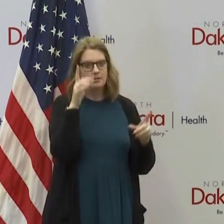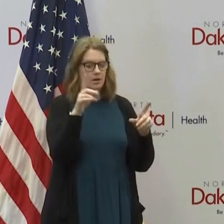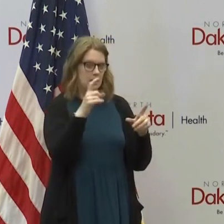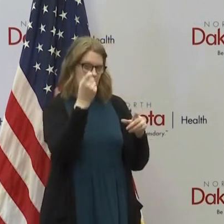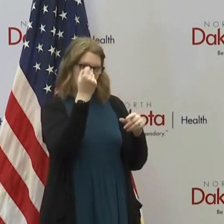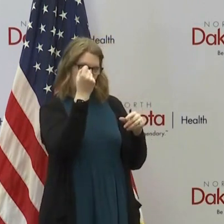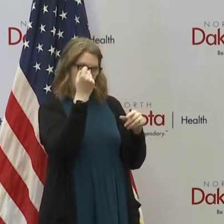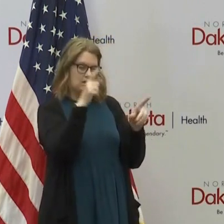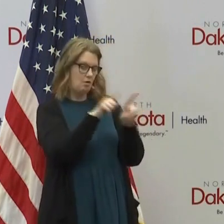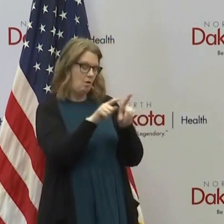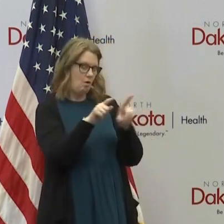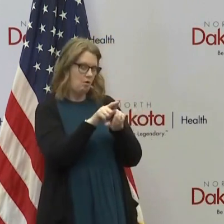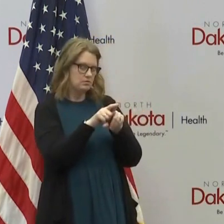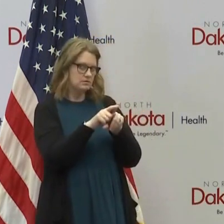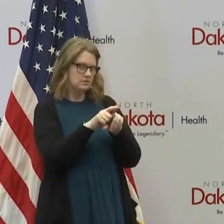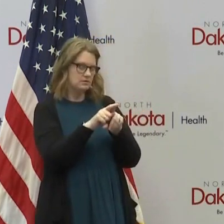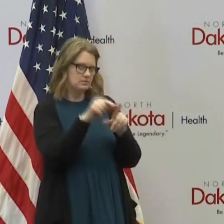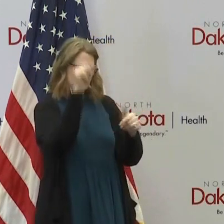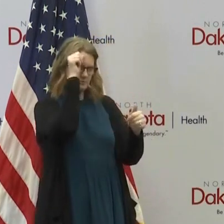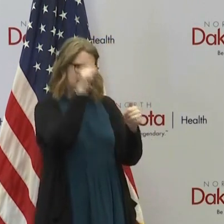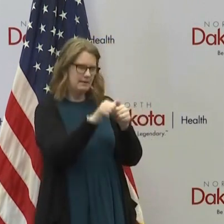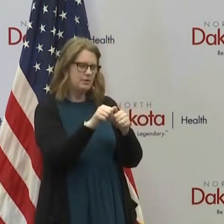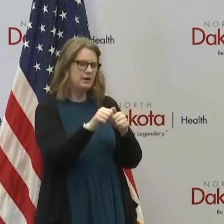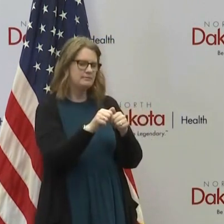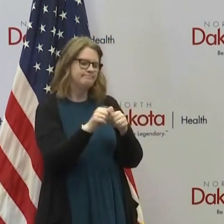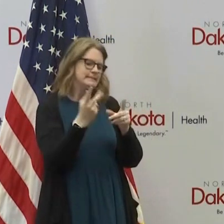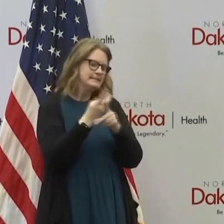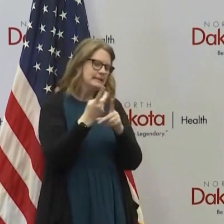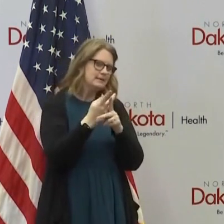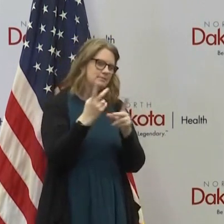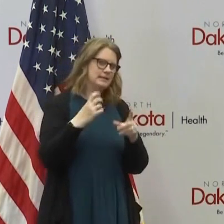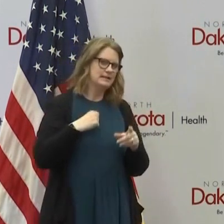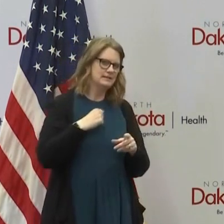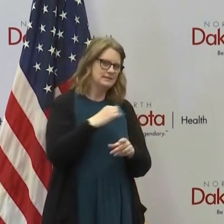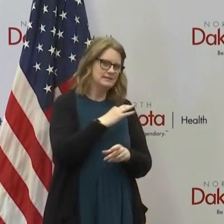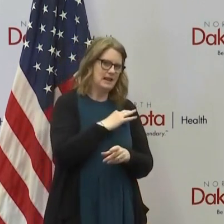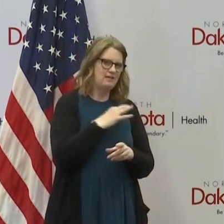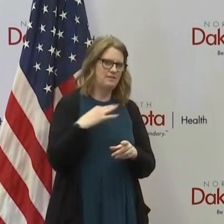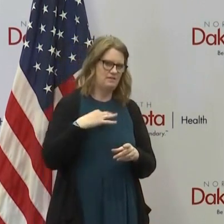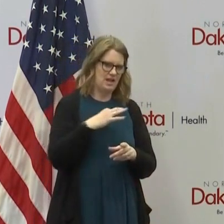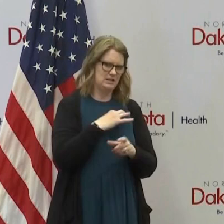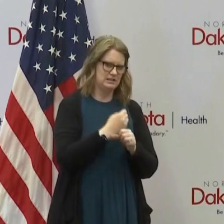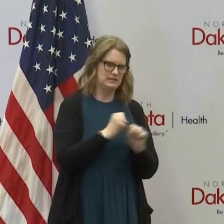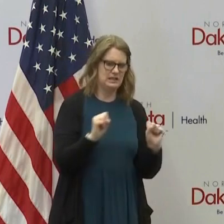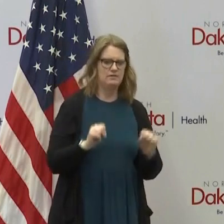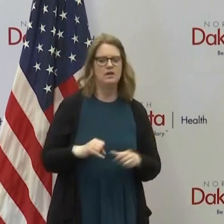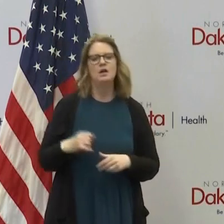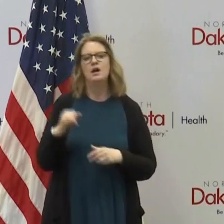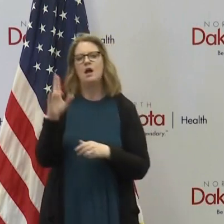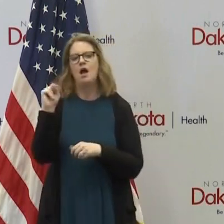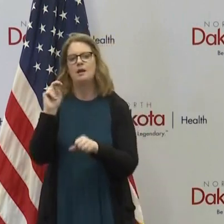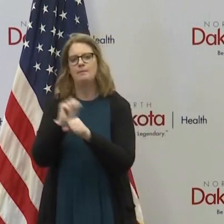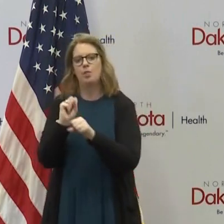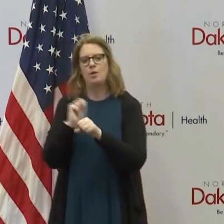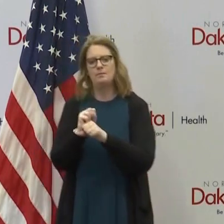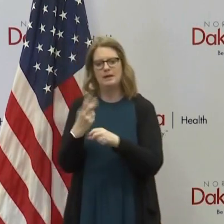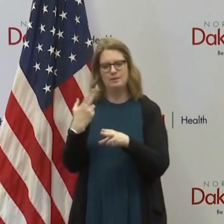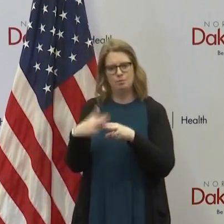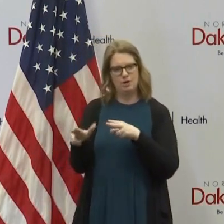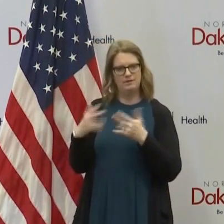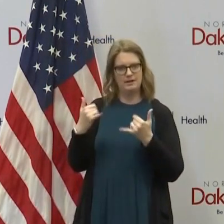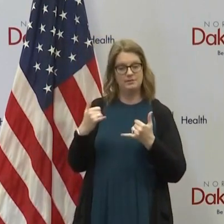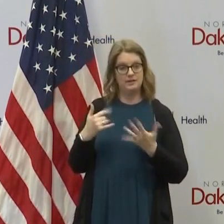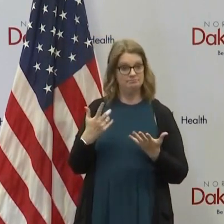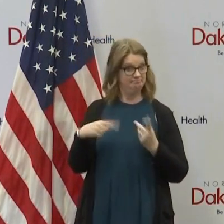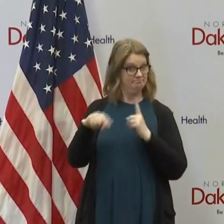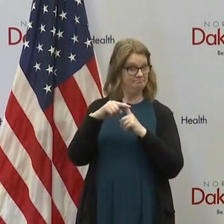of the faculty and the students. On unemployment, I want to give a brief update on that as well. We got some